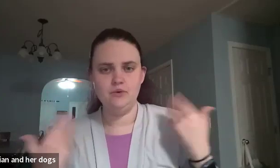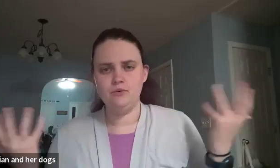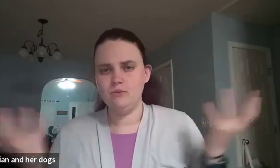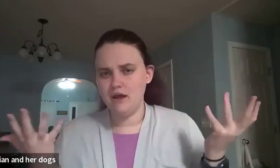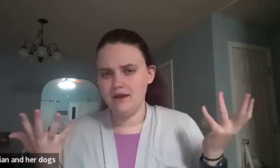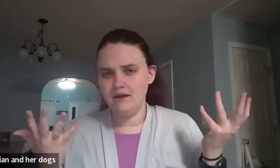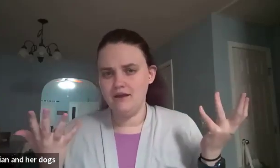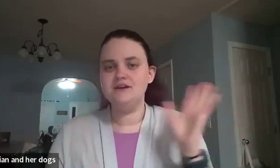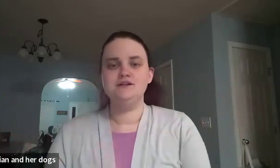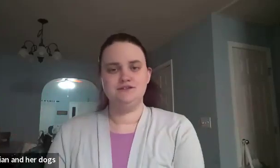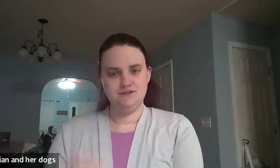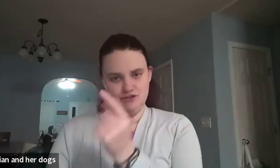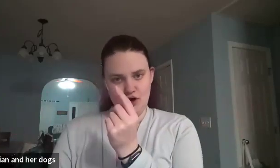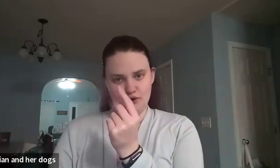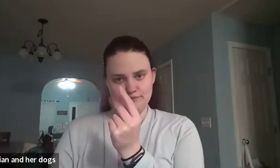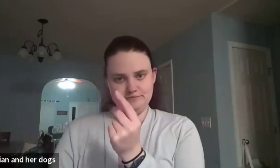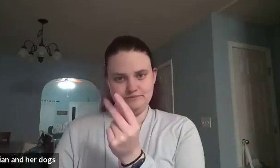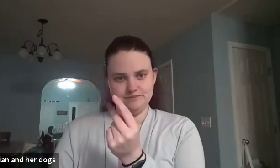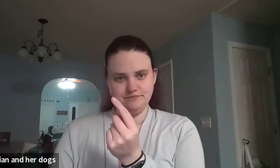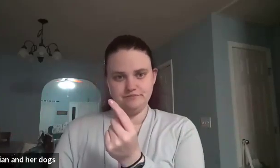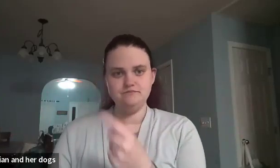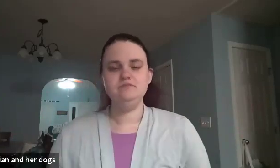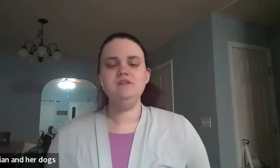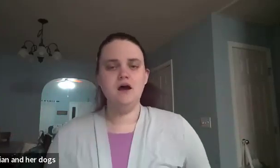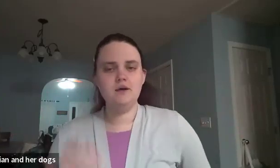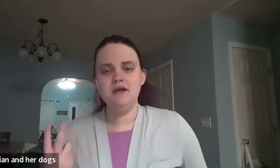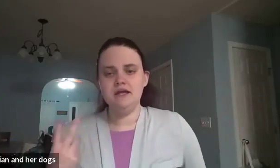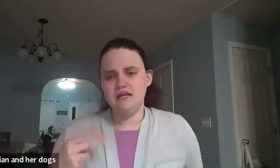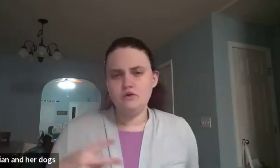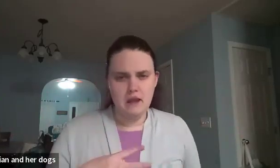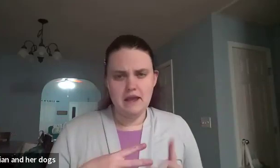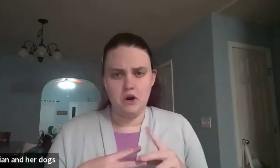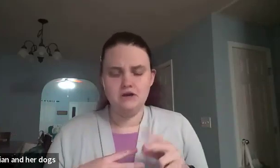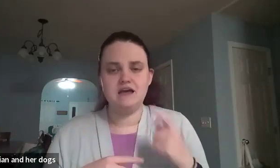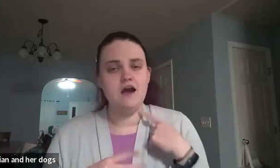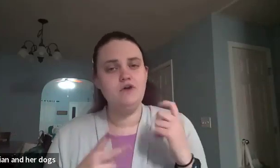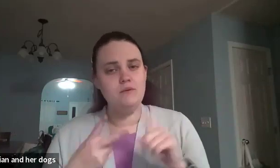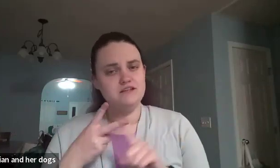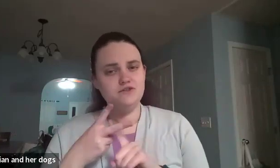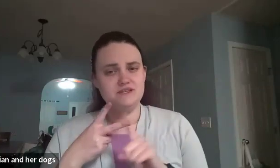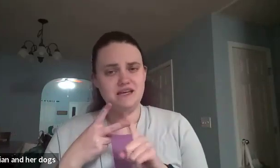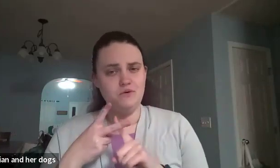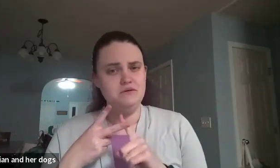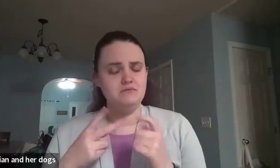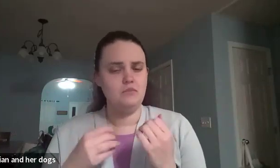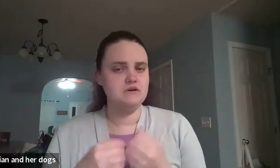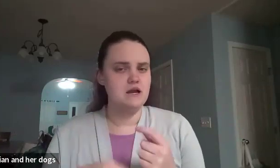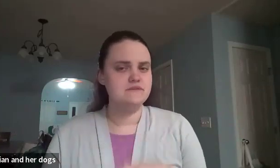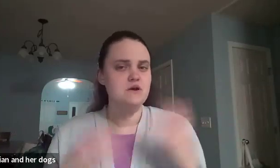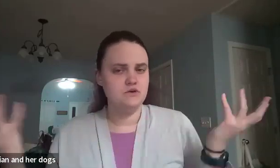animal, what? Dog. Um, Either way works. I've caught myself doing the second one more times with